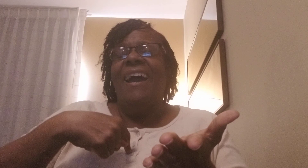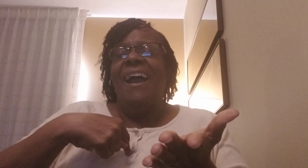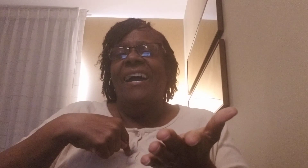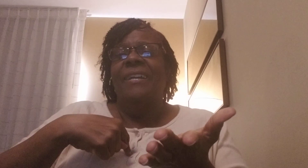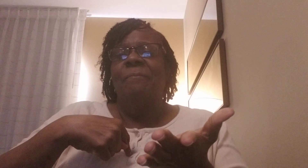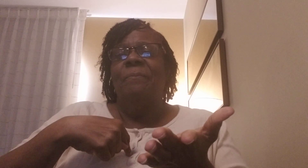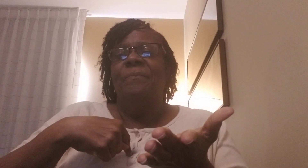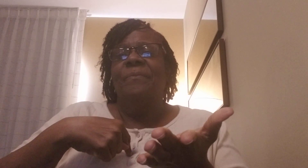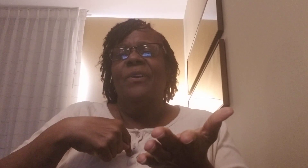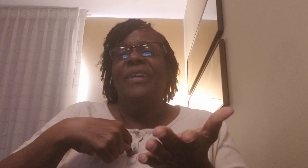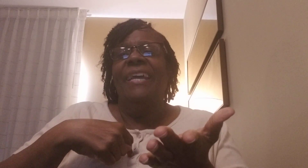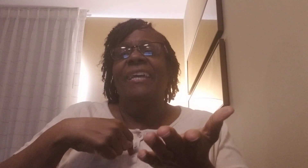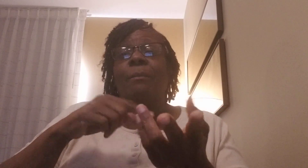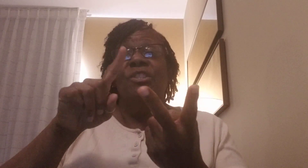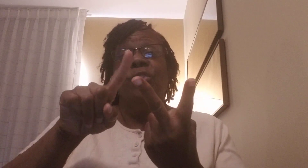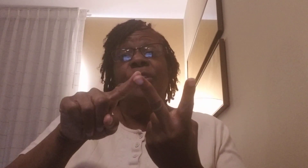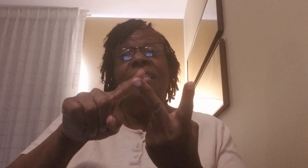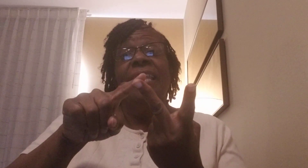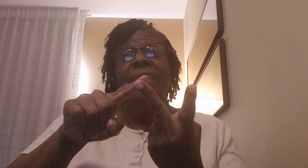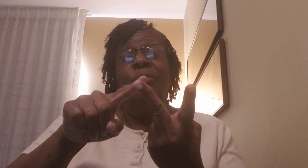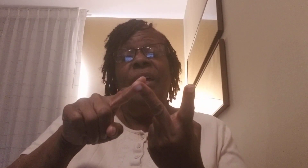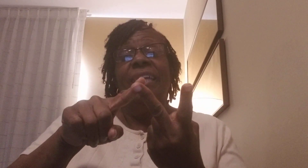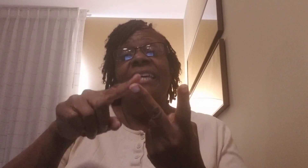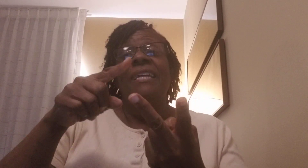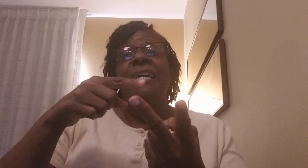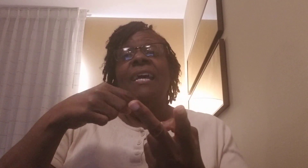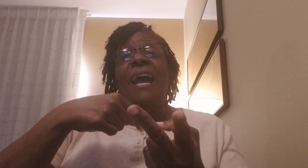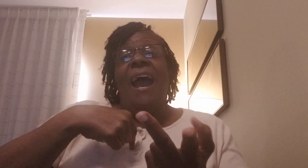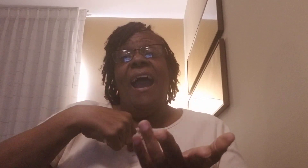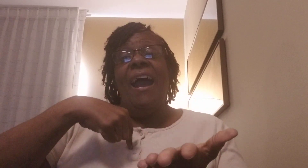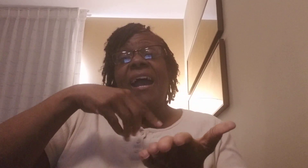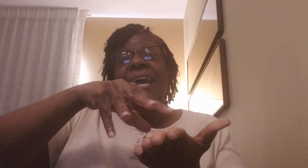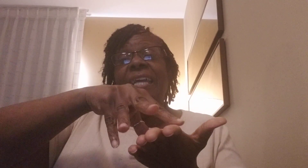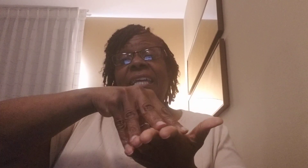I. Okay? I'm going to show you a second way. I,